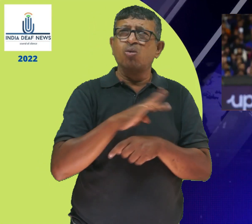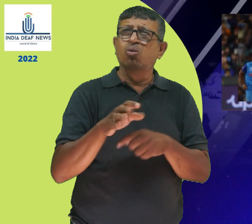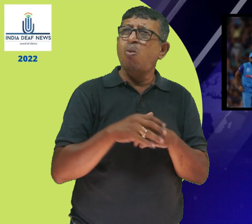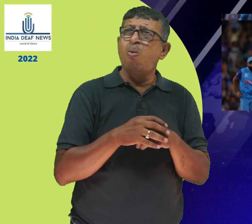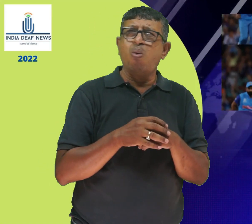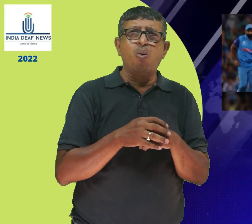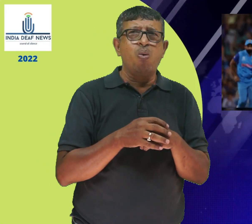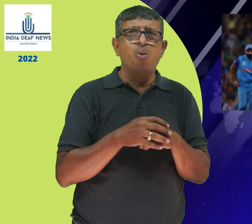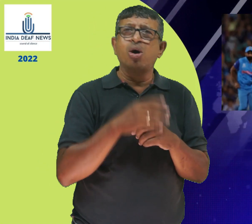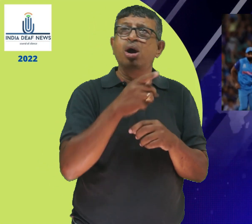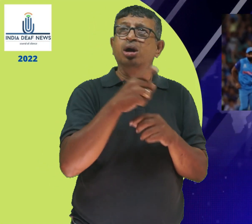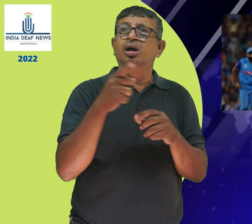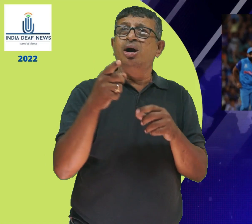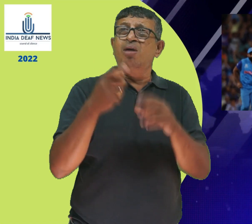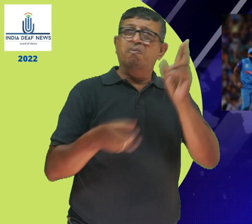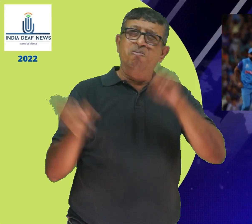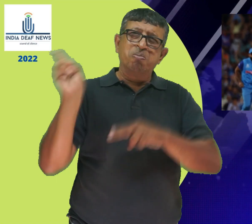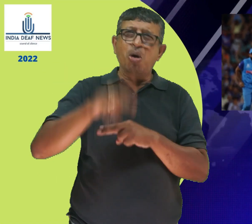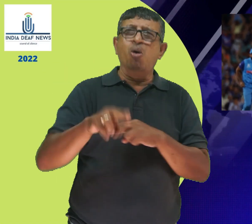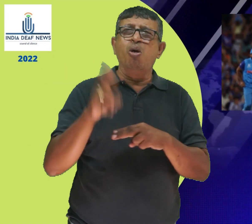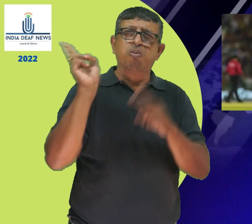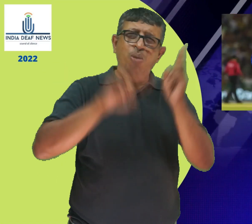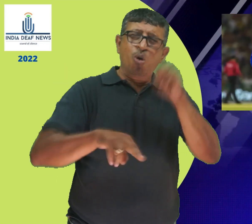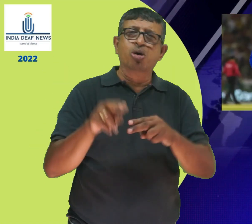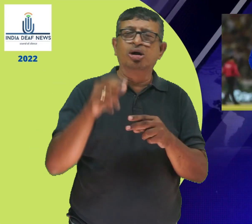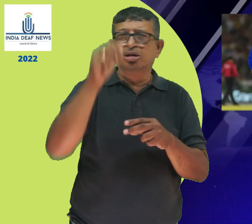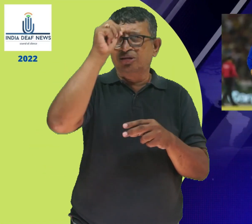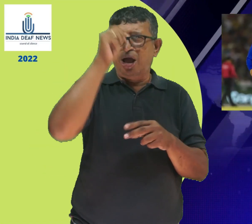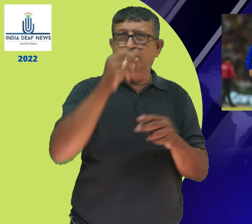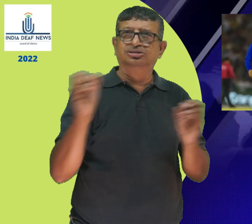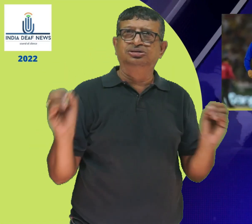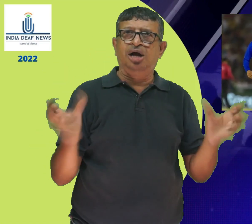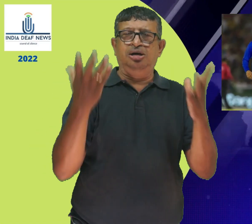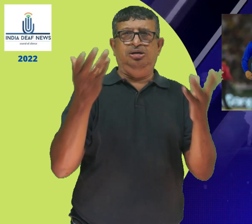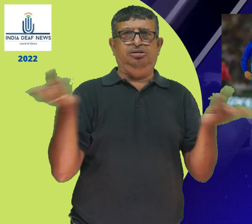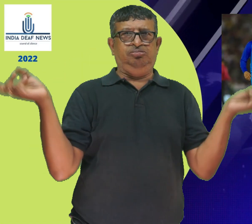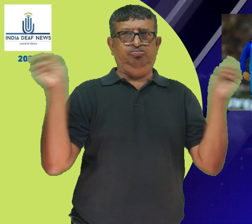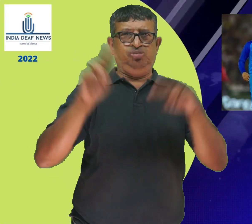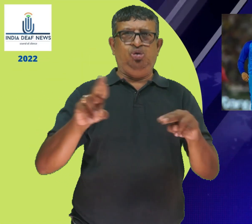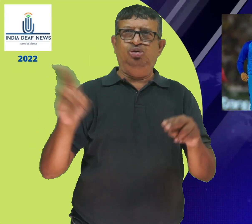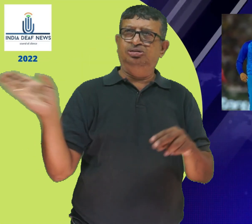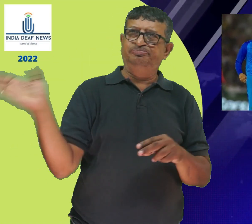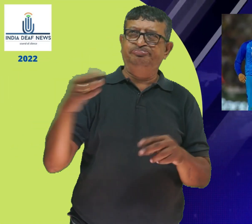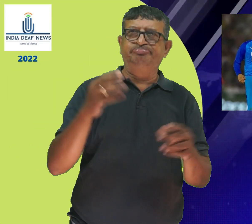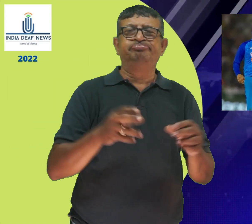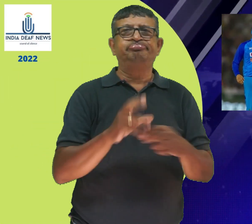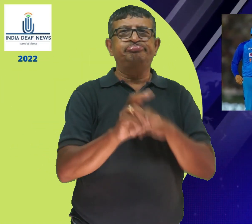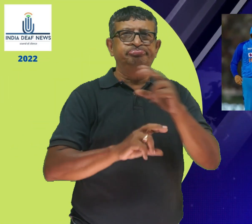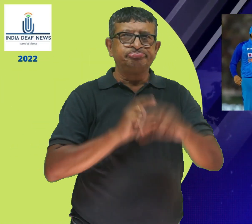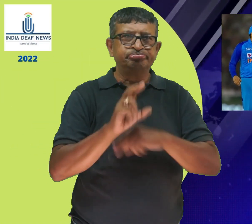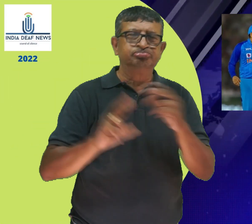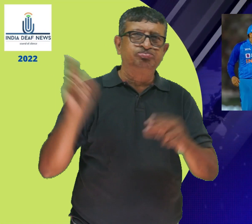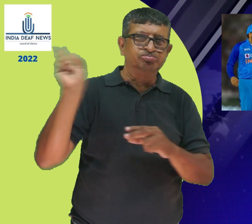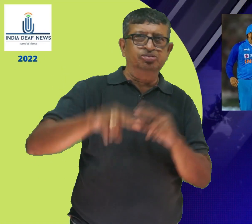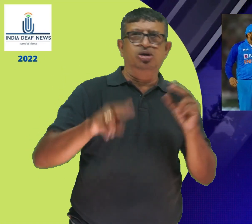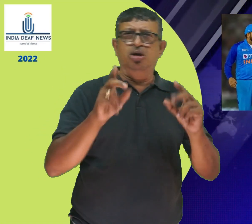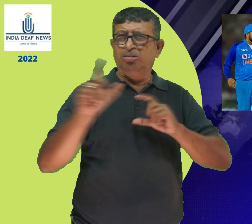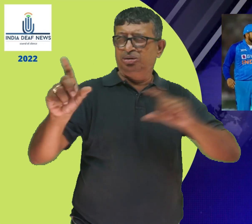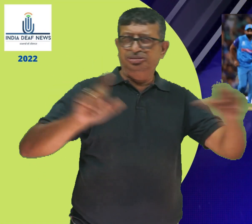batters outclassed by Indian bowlers. Bhuvneshwar Kumar gave India an exemplary start with a maiden followed by a wicket maiden.